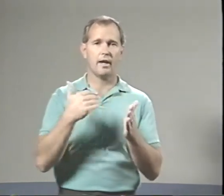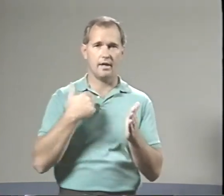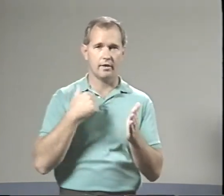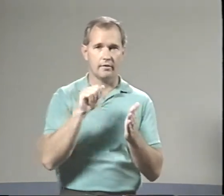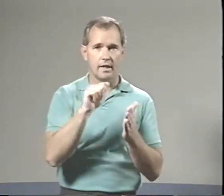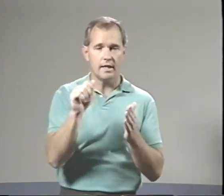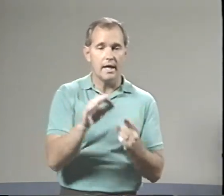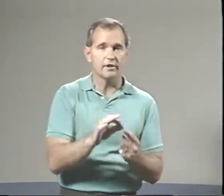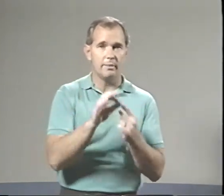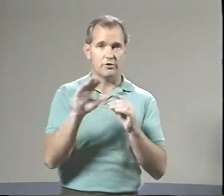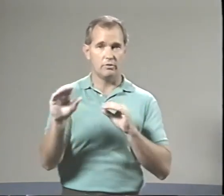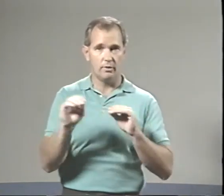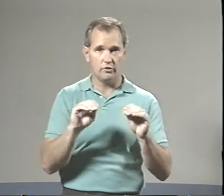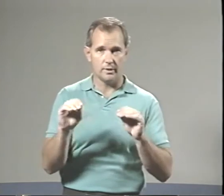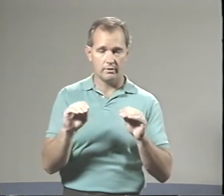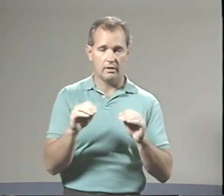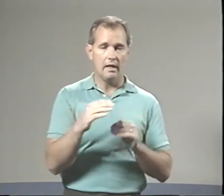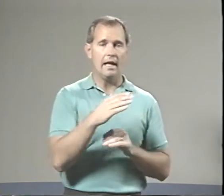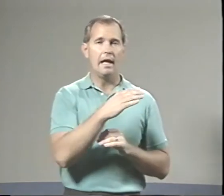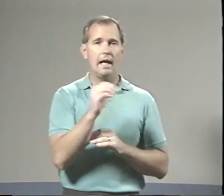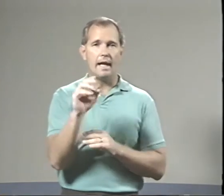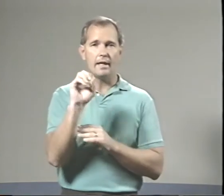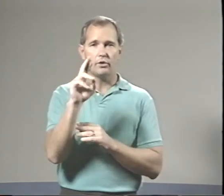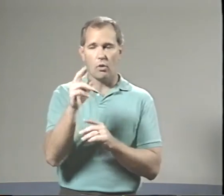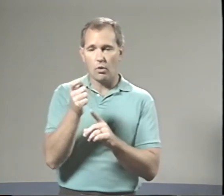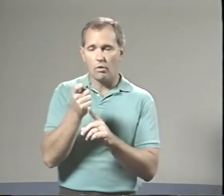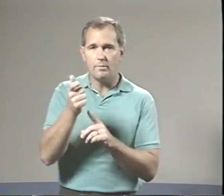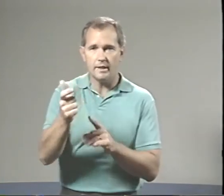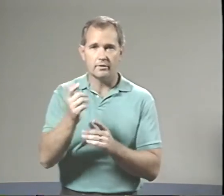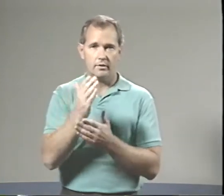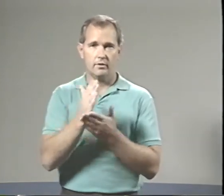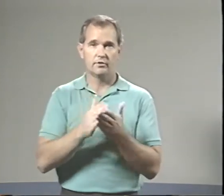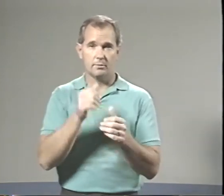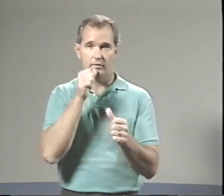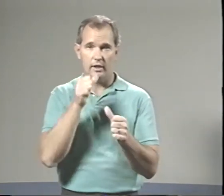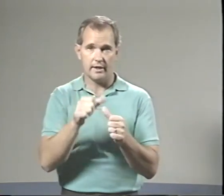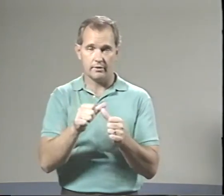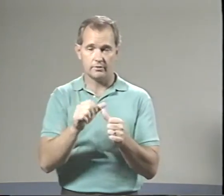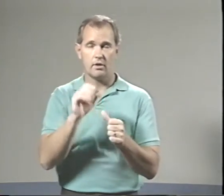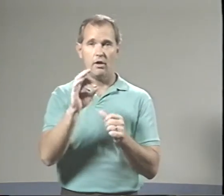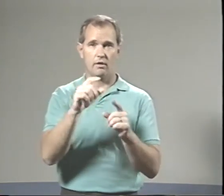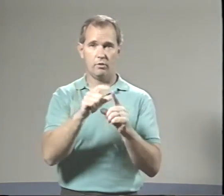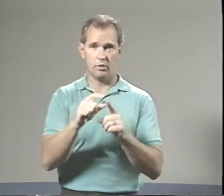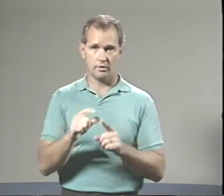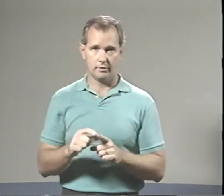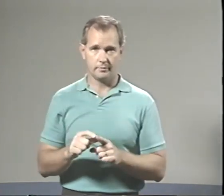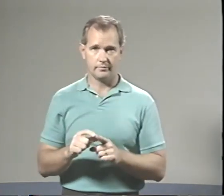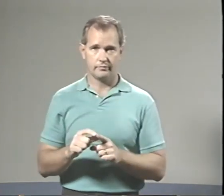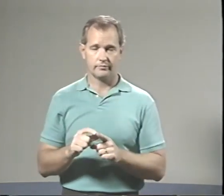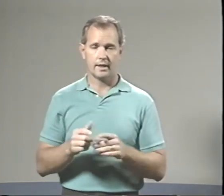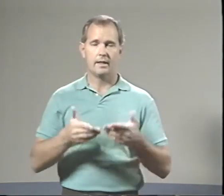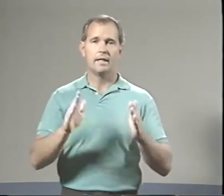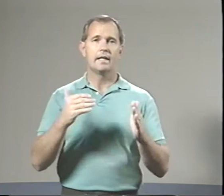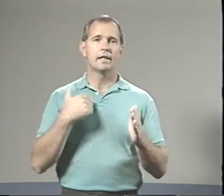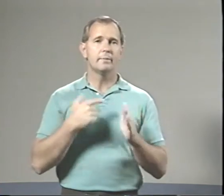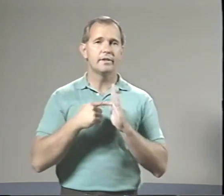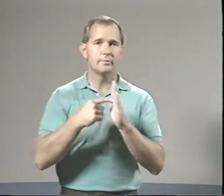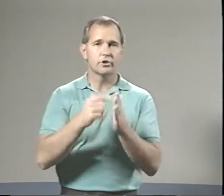have a special movement and or omit some of the letters of the word. Let me demonstrate